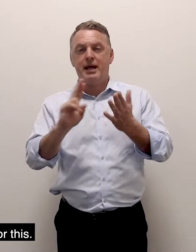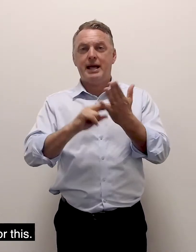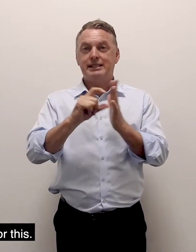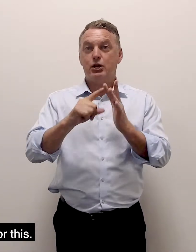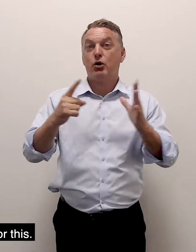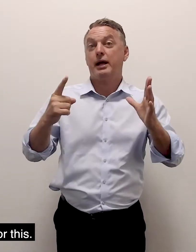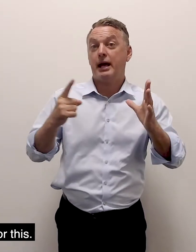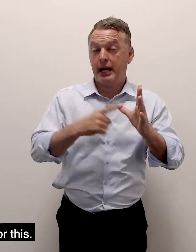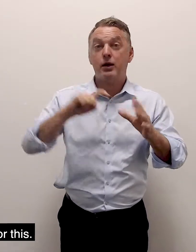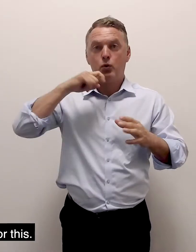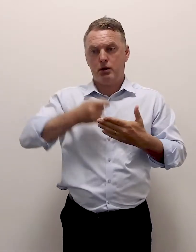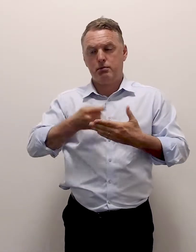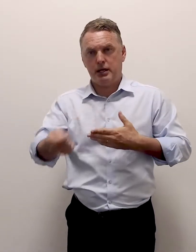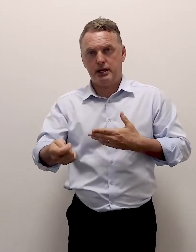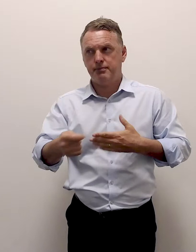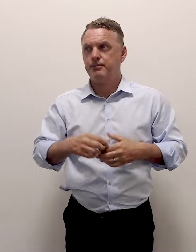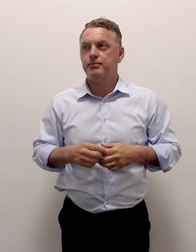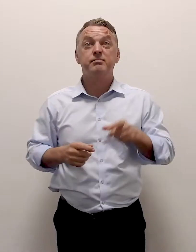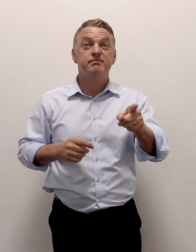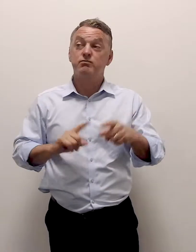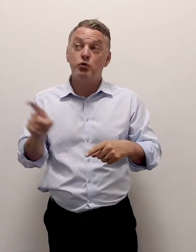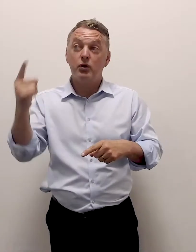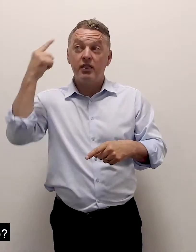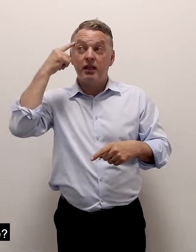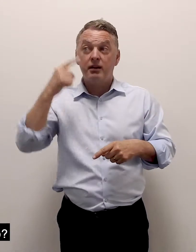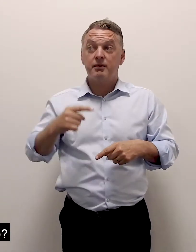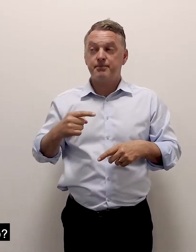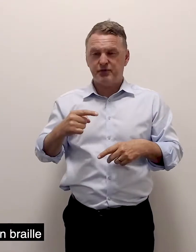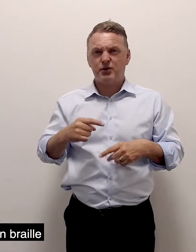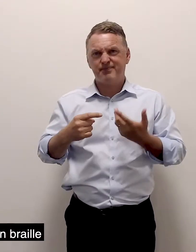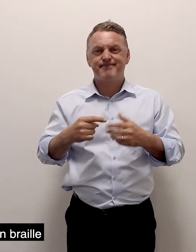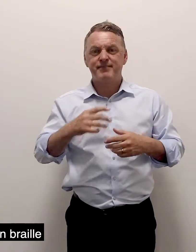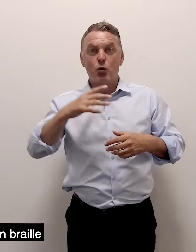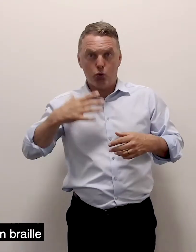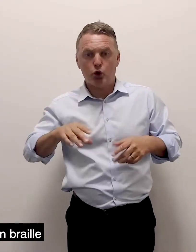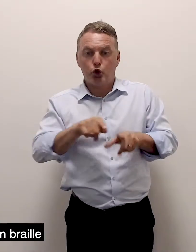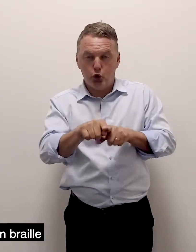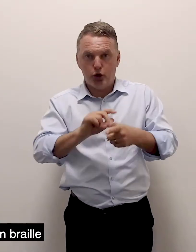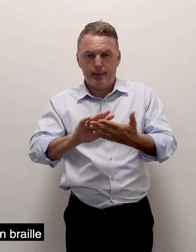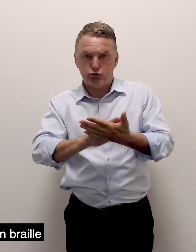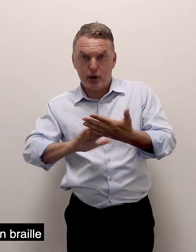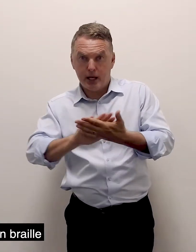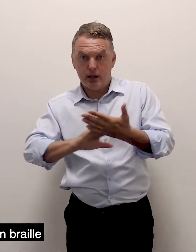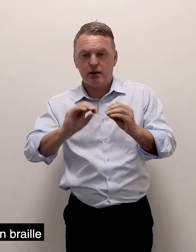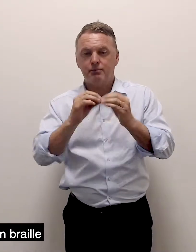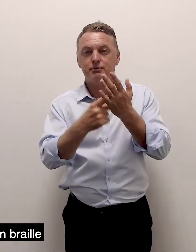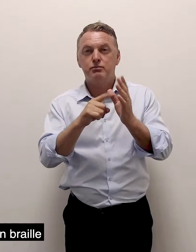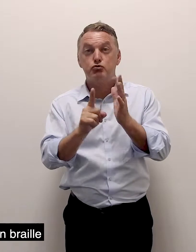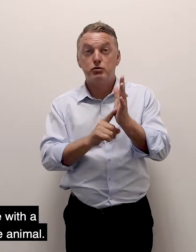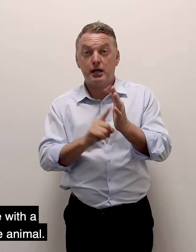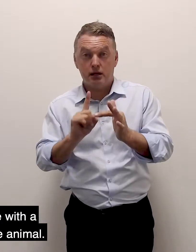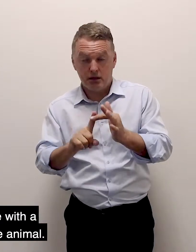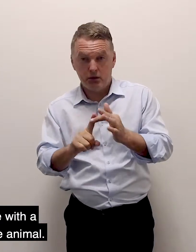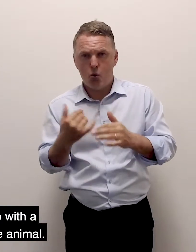the NDIS will pay for this. Yeah. So he wants to learn Braille